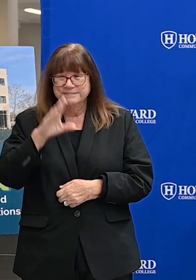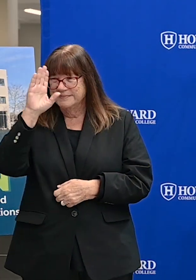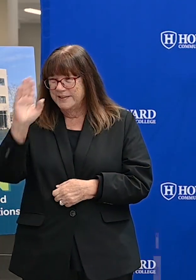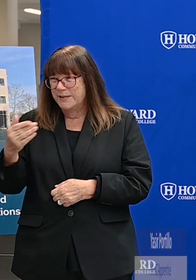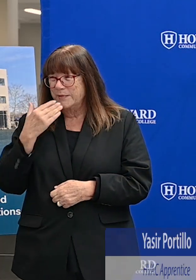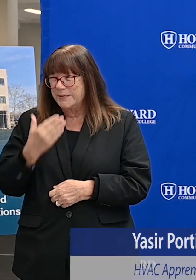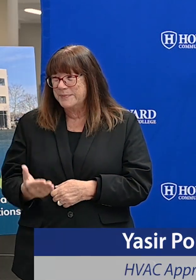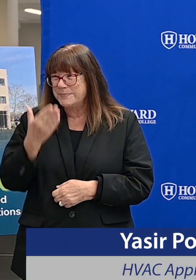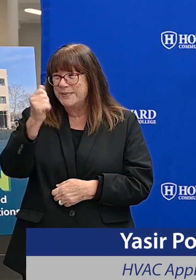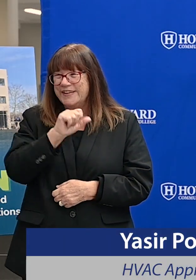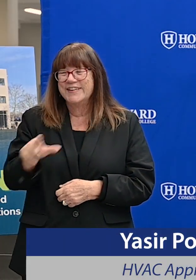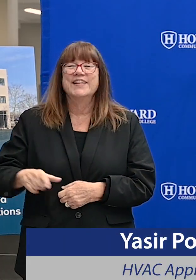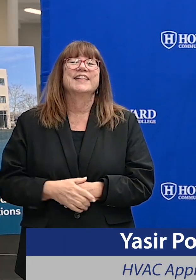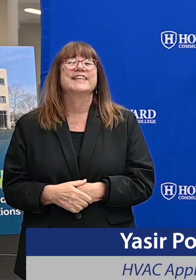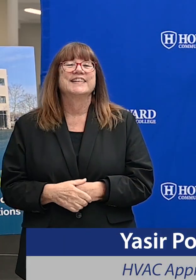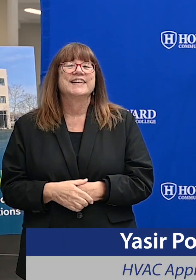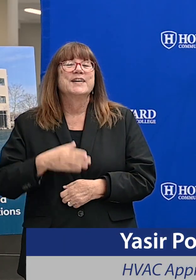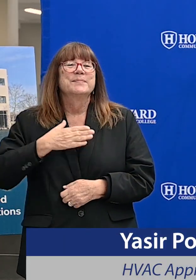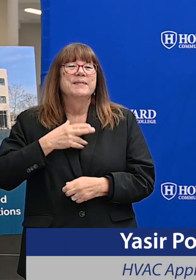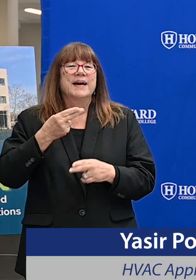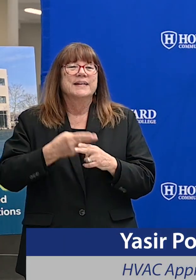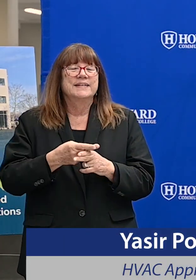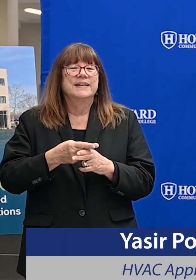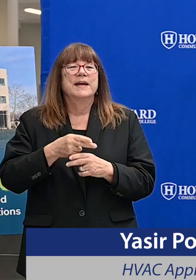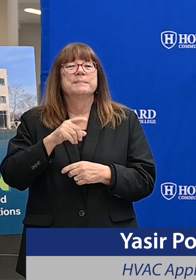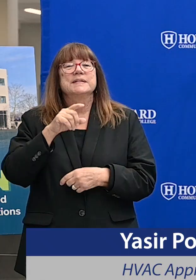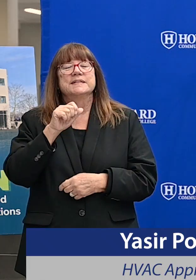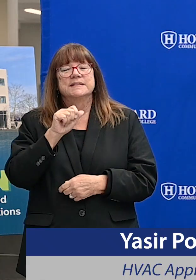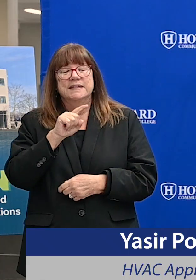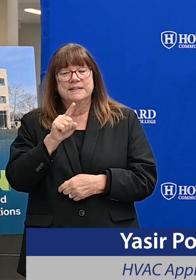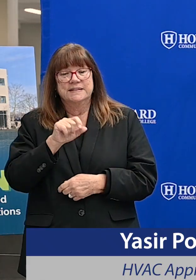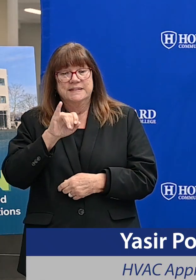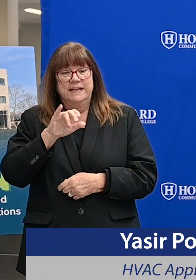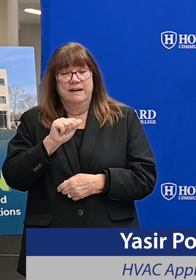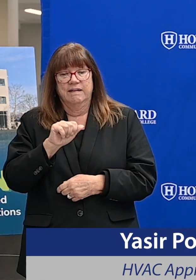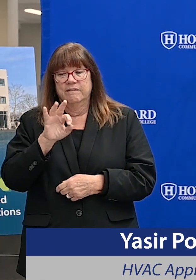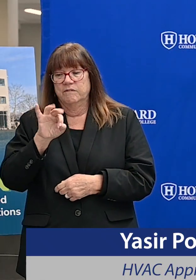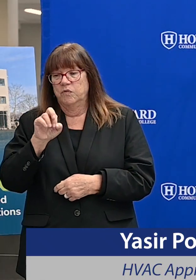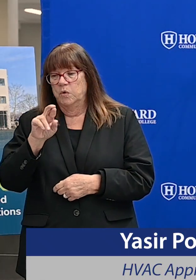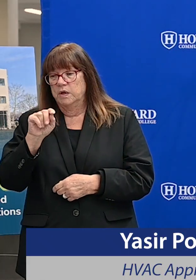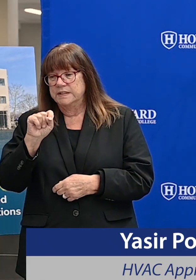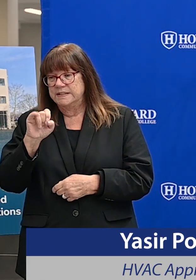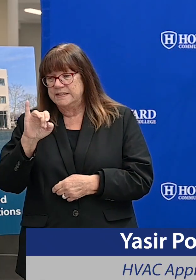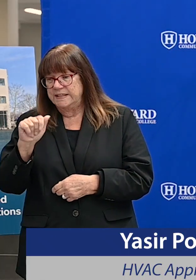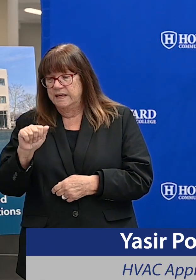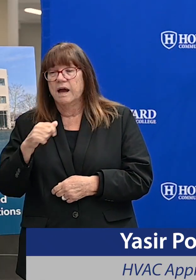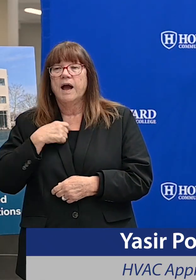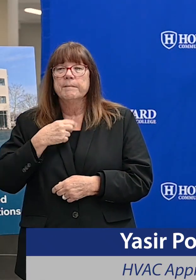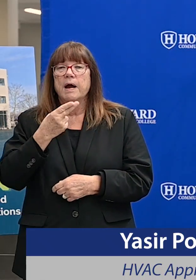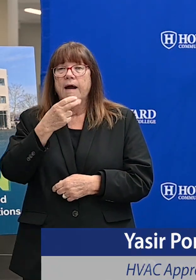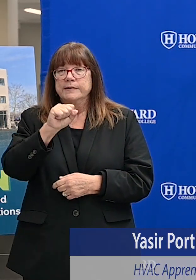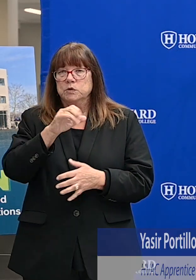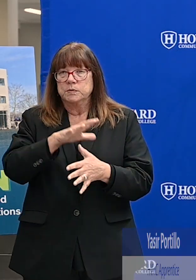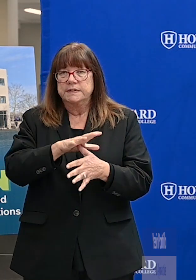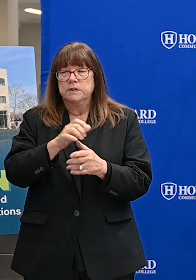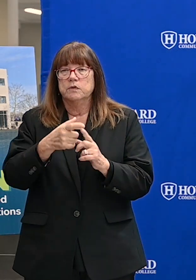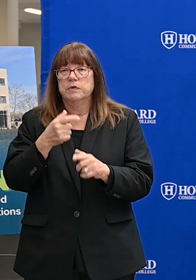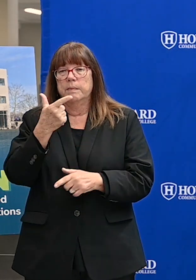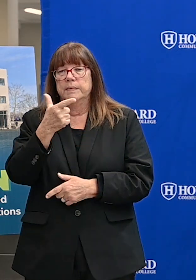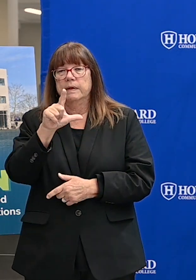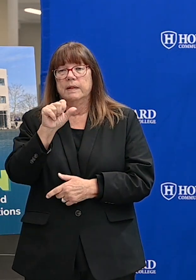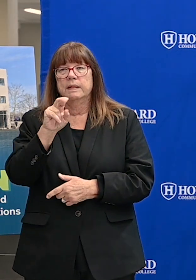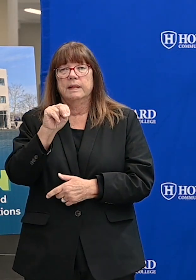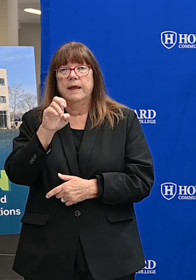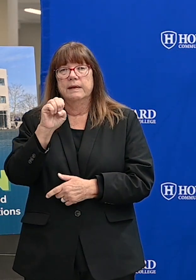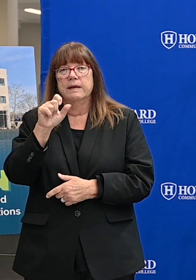Hello, good morning, everybody. My name is Yasir Portillo. I am a high school senior from Glen Oak High